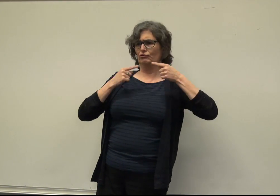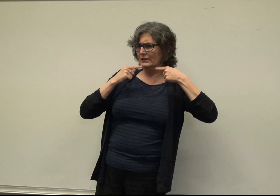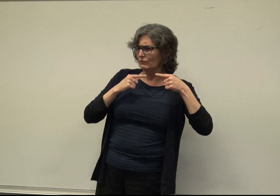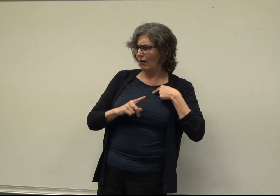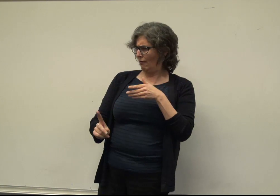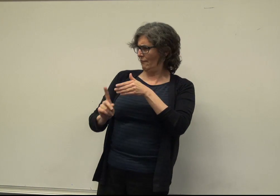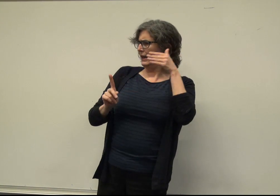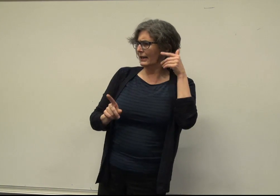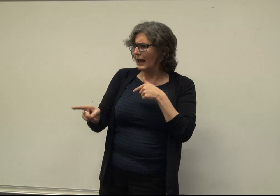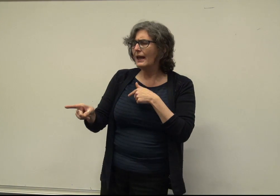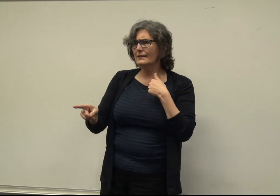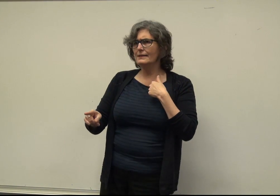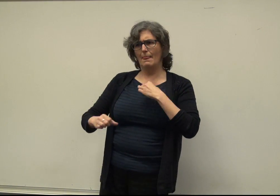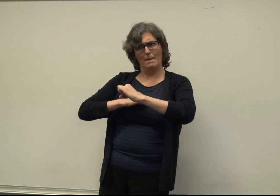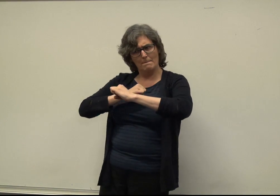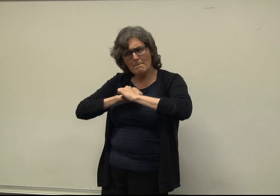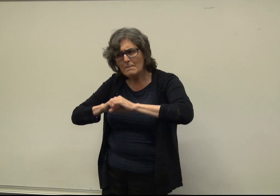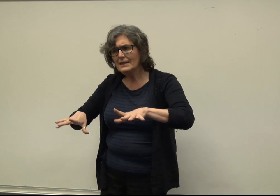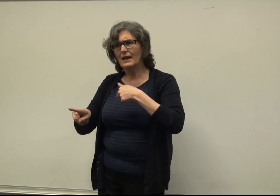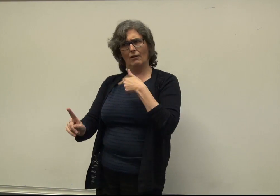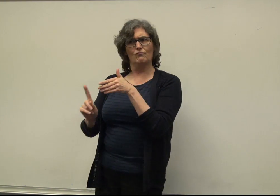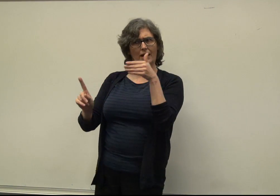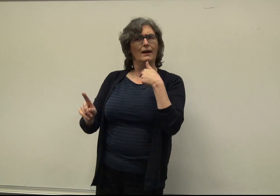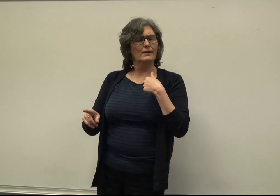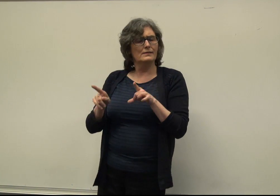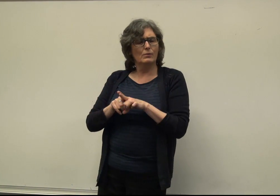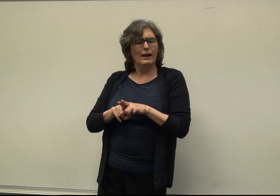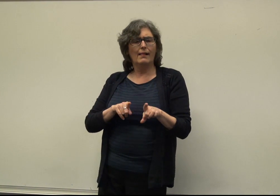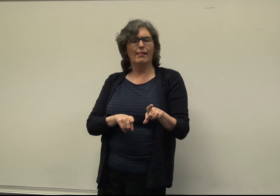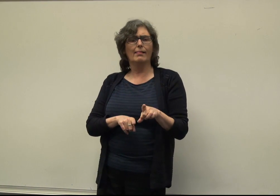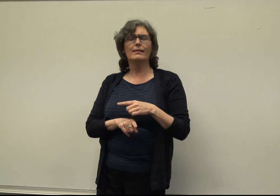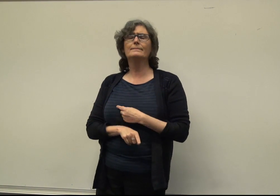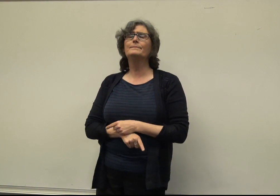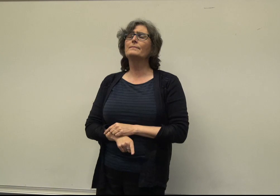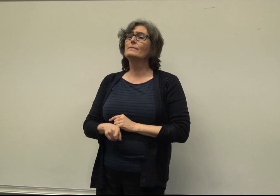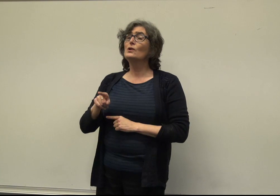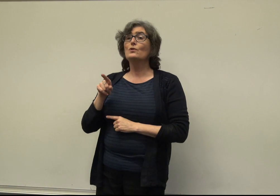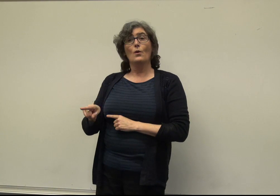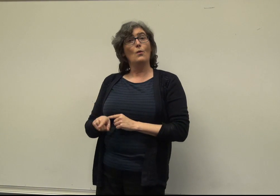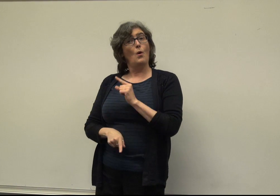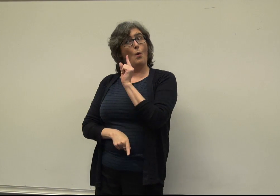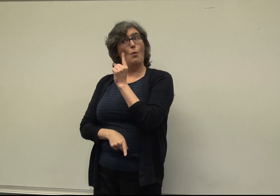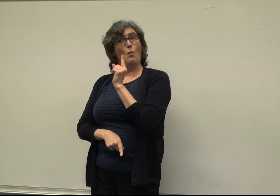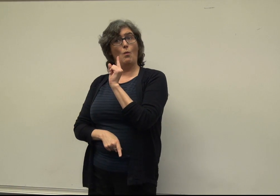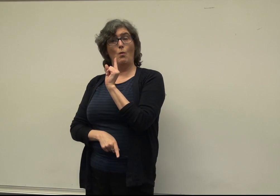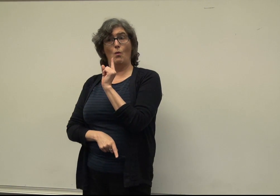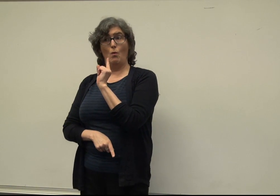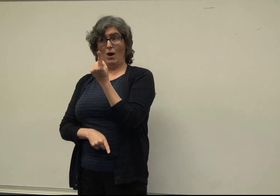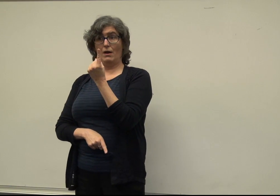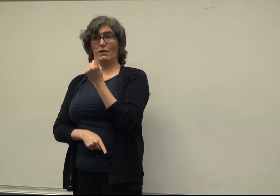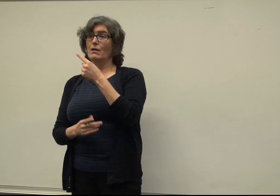media, and so on. So one of the principles of this program is that